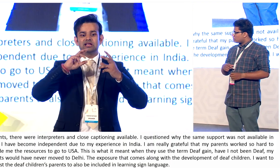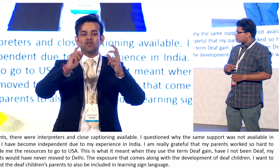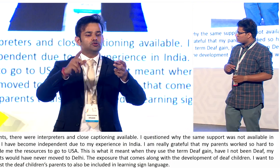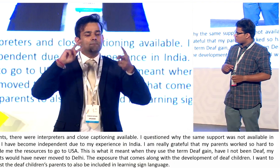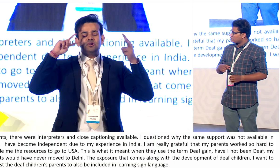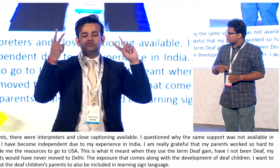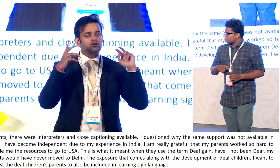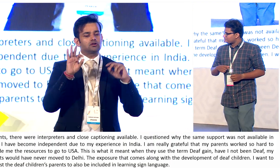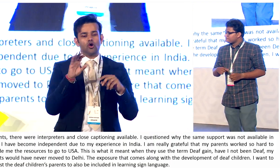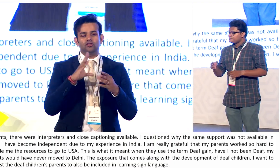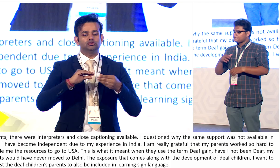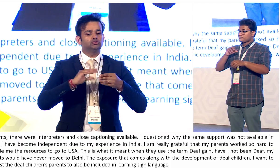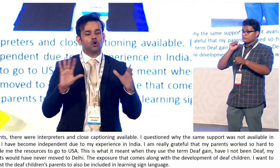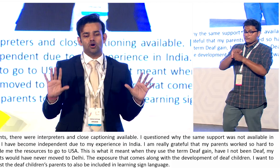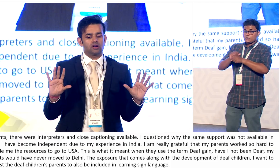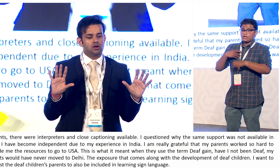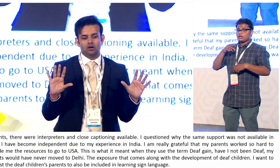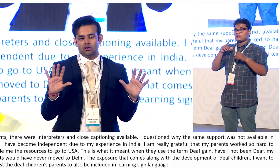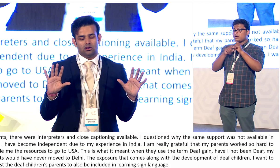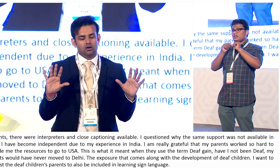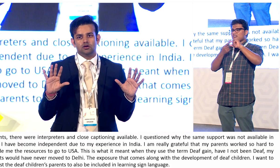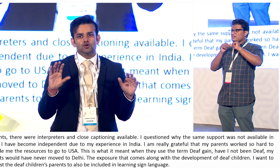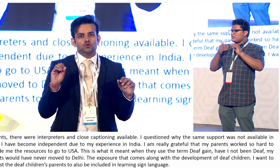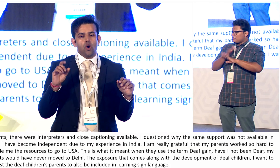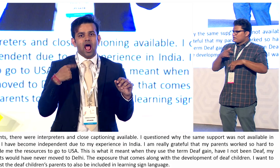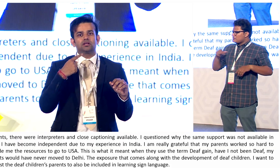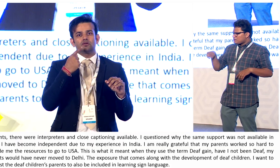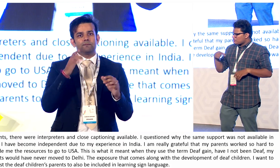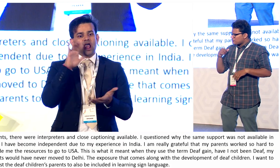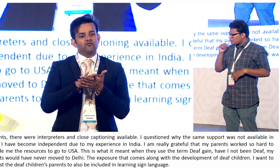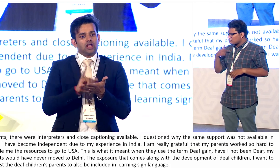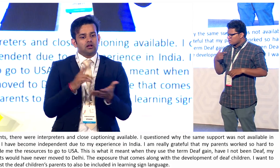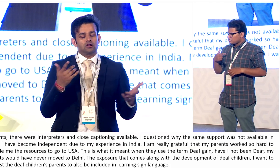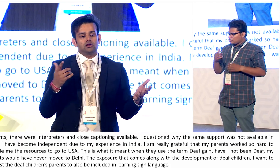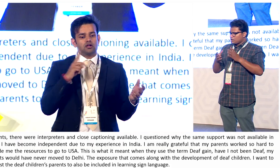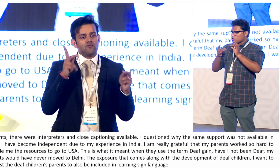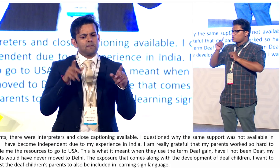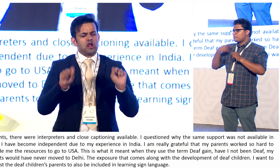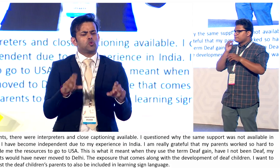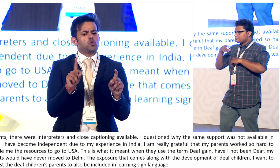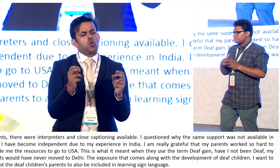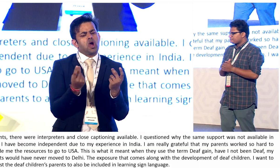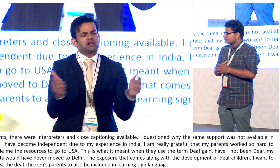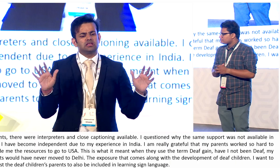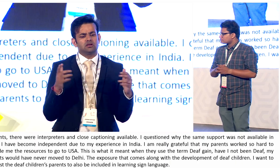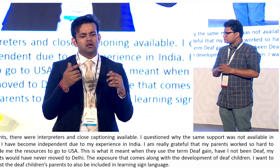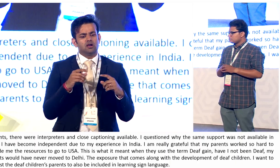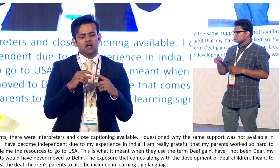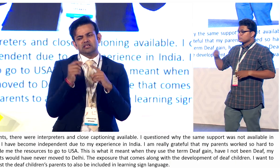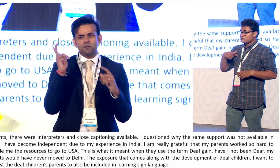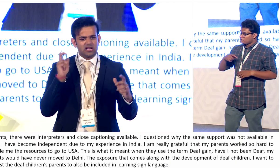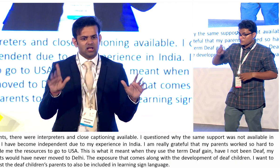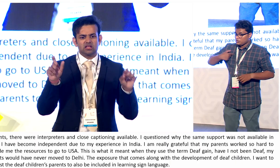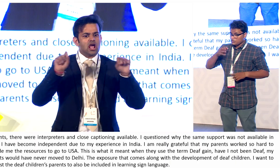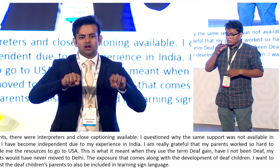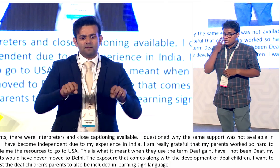what I was talking about with the data earlier, I don't want to misconstrue the story. It is important